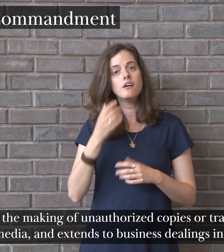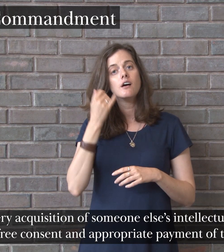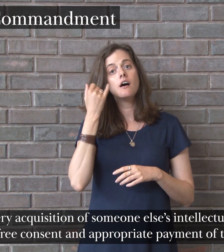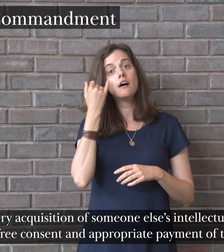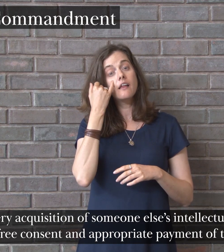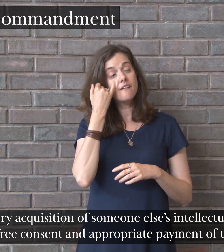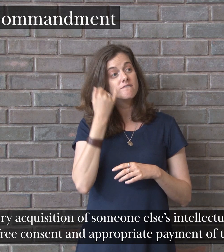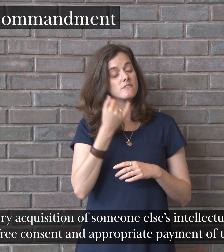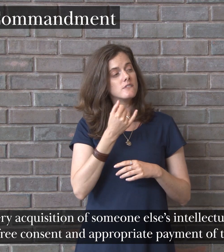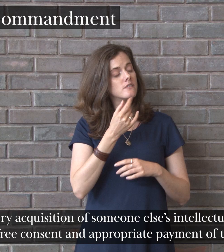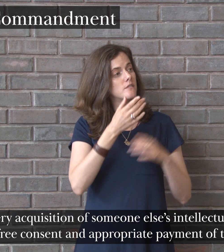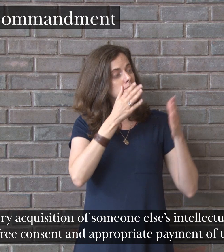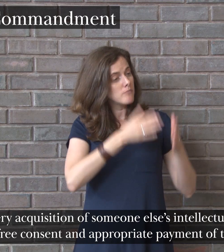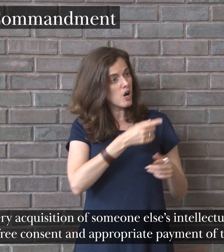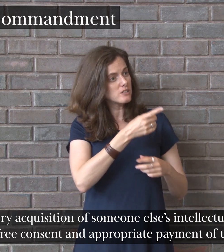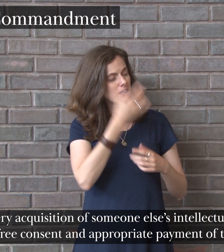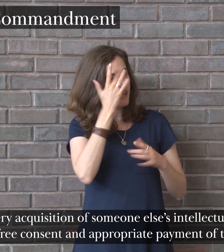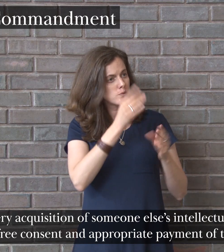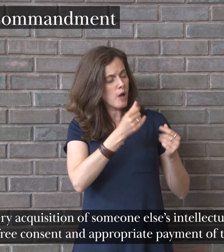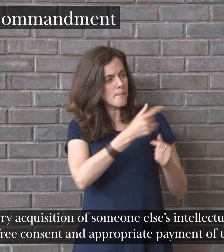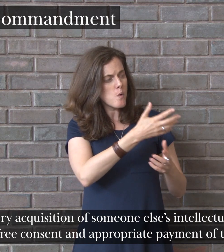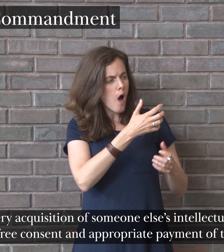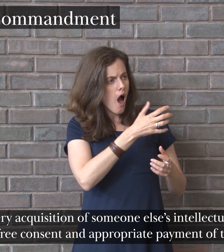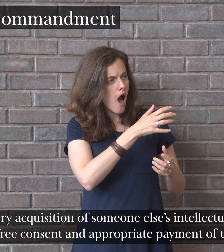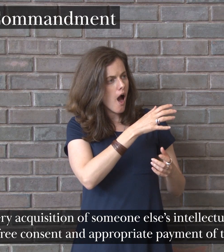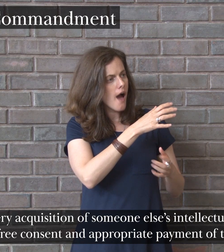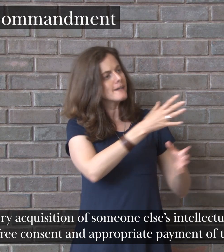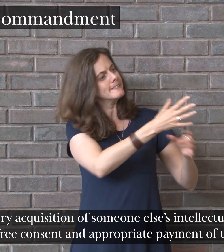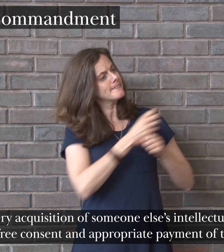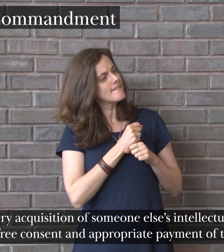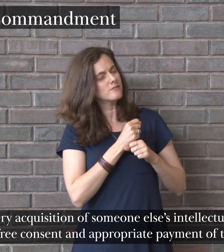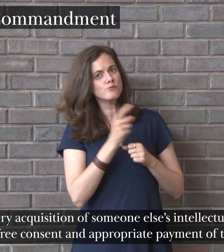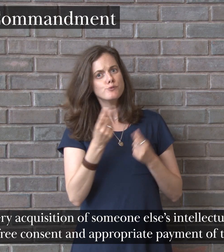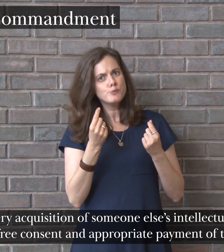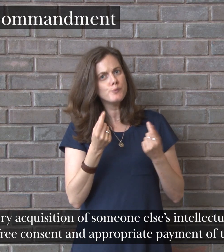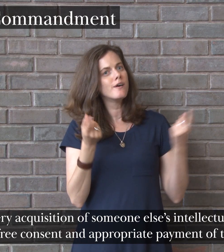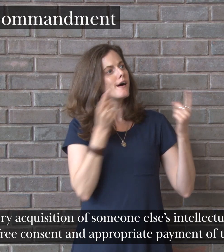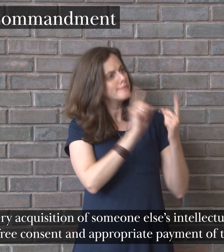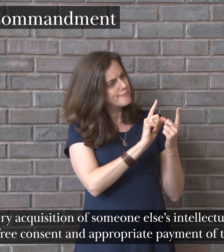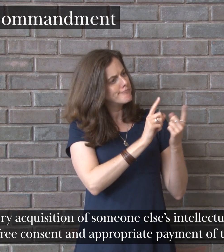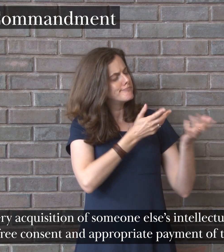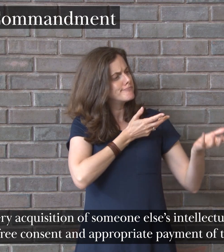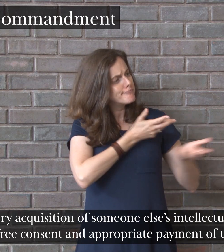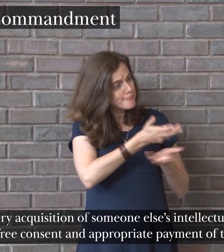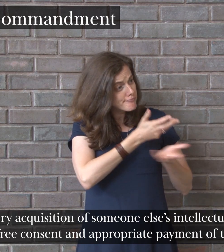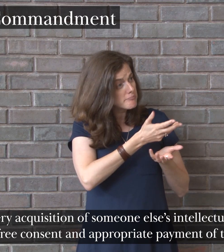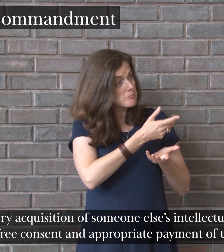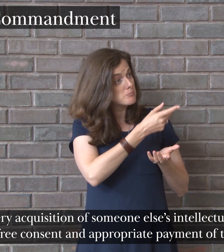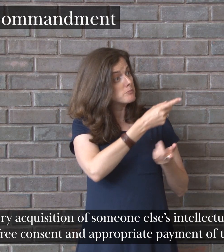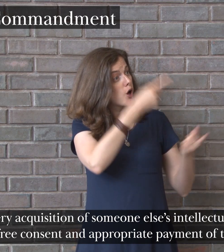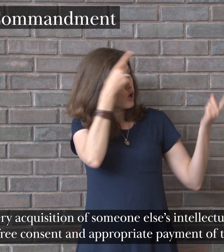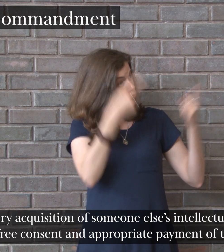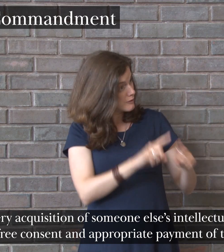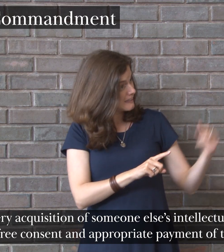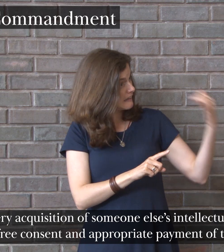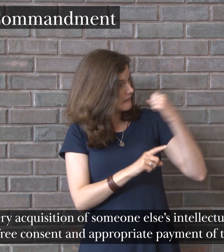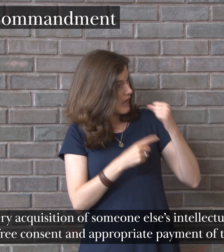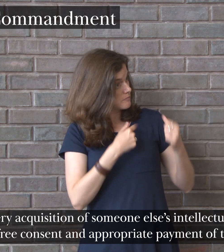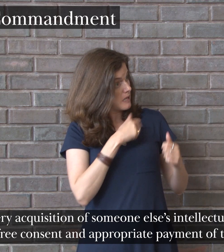Every acquisition of someone else's intellectual property demands the free consent and appropriate payment of the author